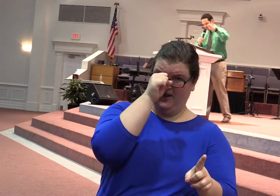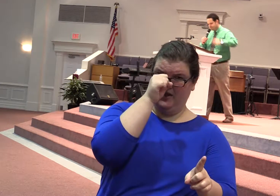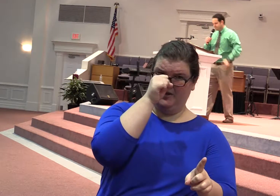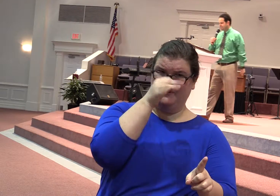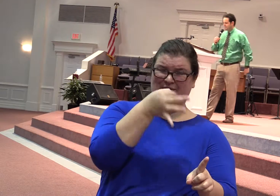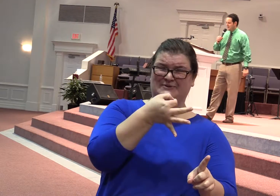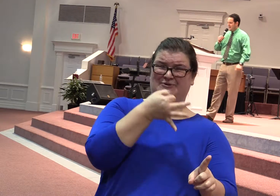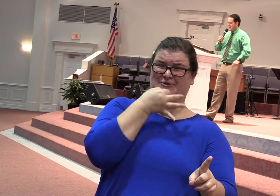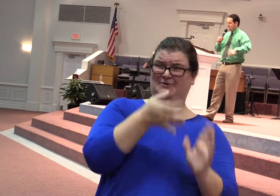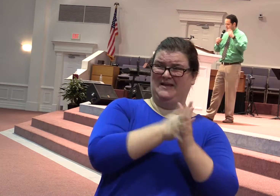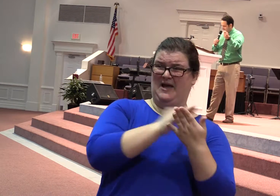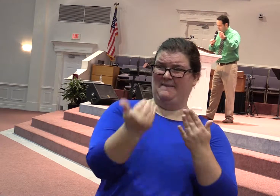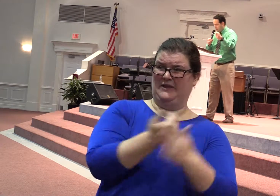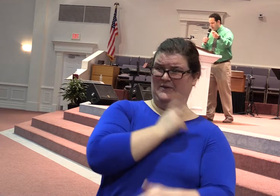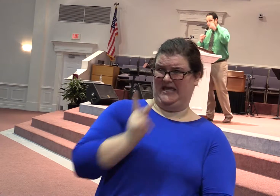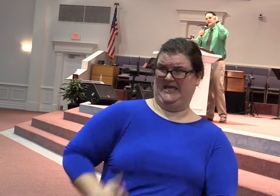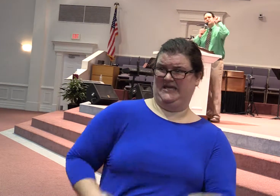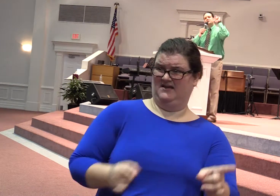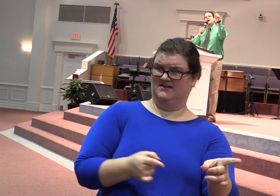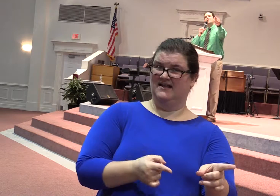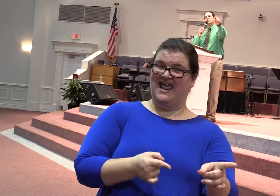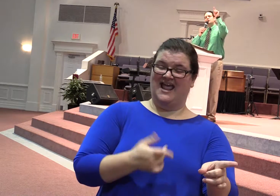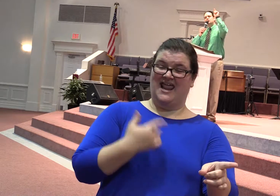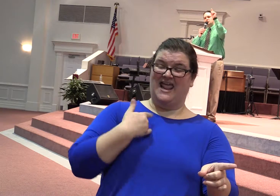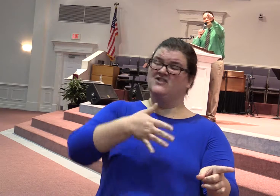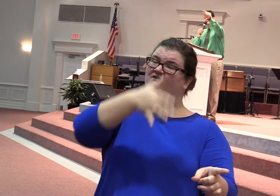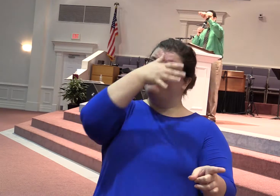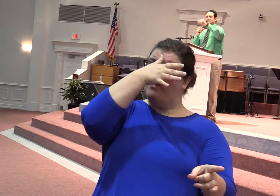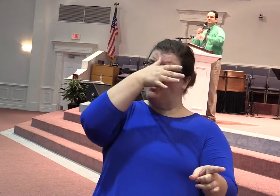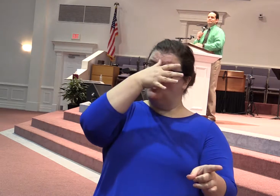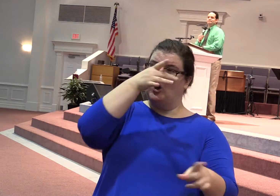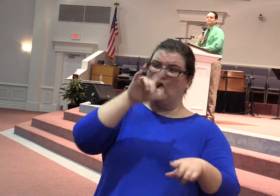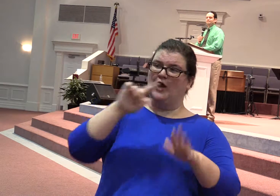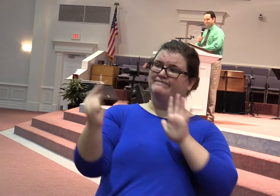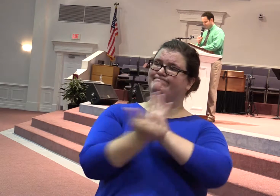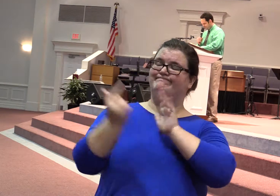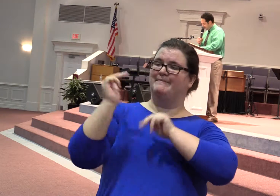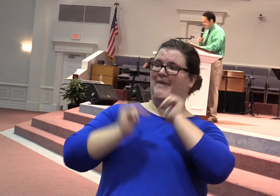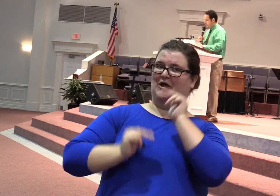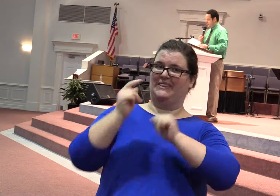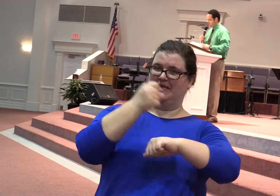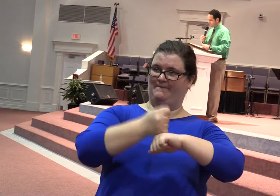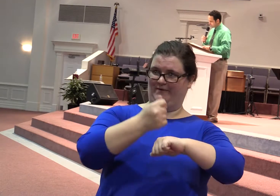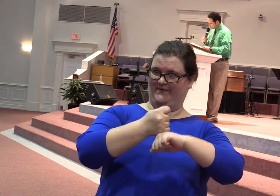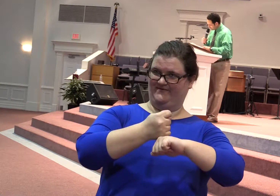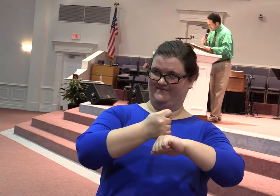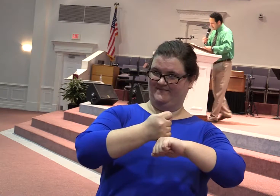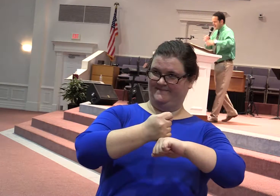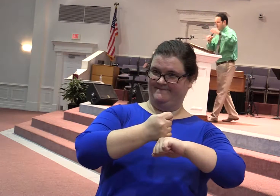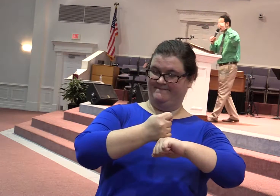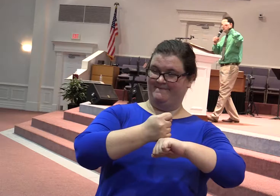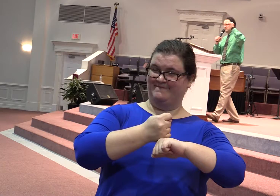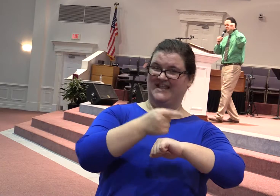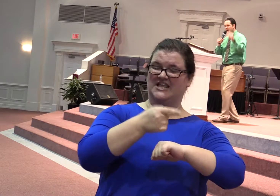baton and build what his father couldn't build. Okay. Hallelujah.